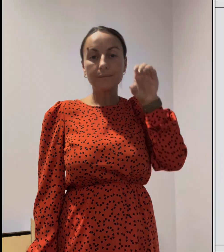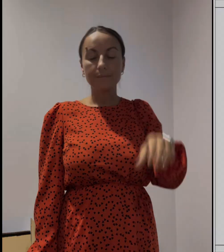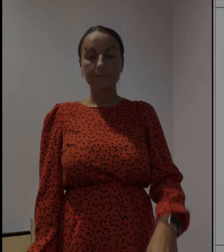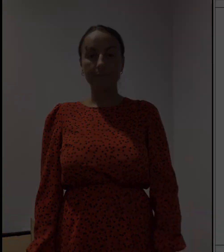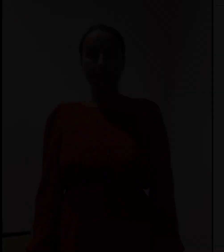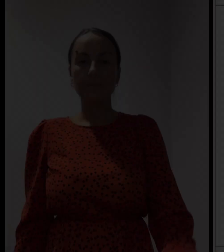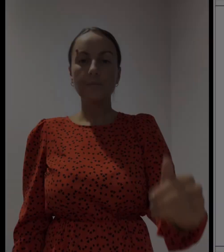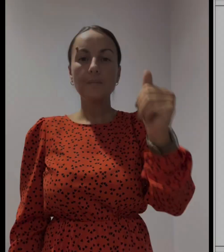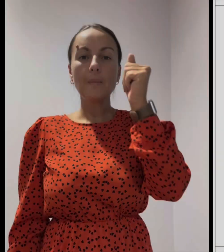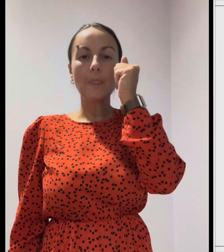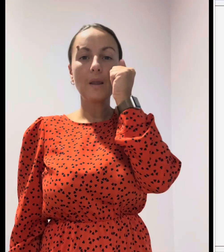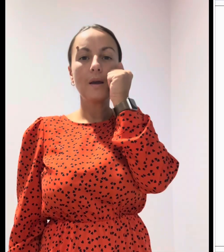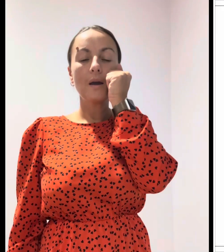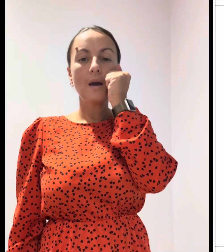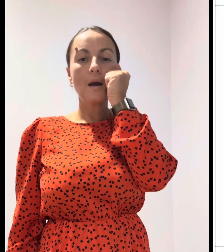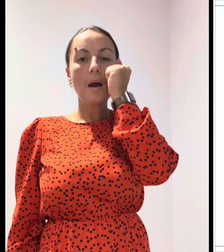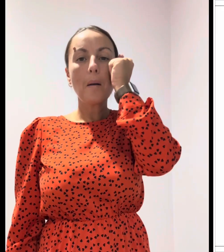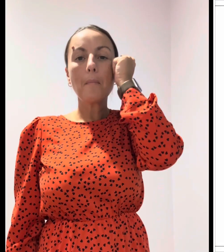orange.